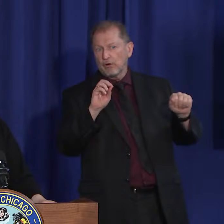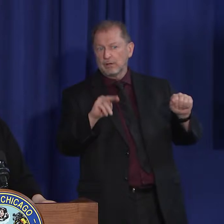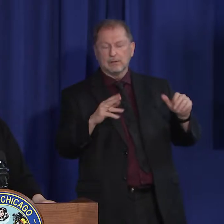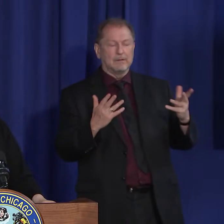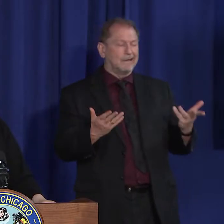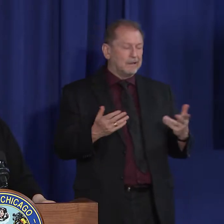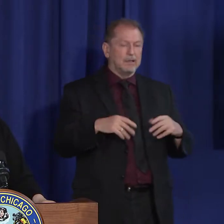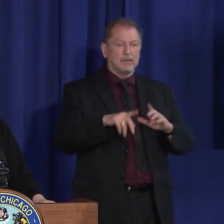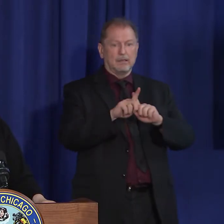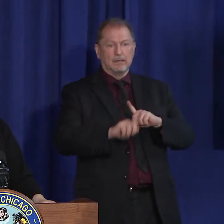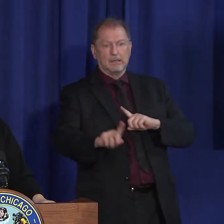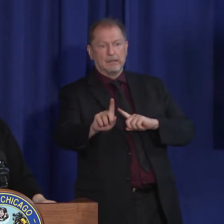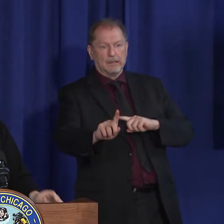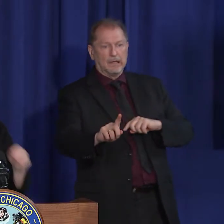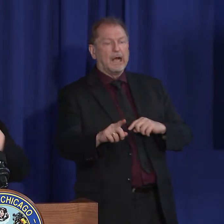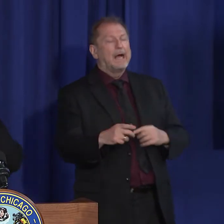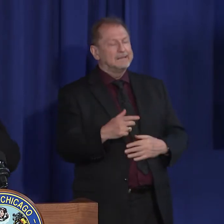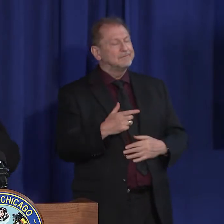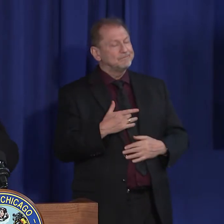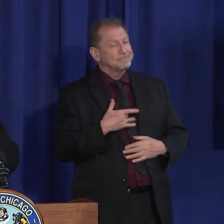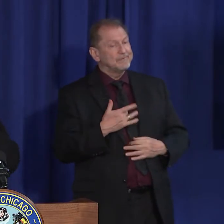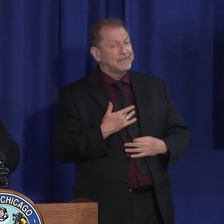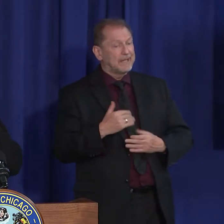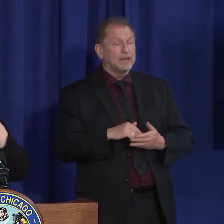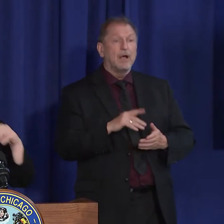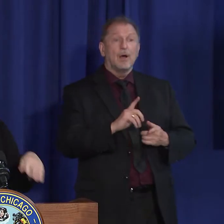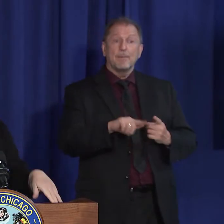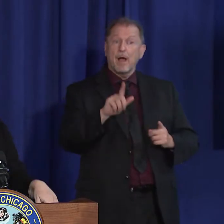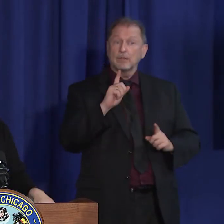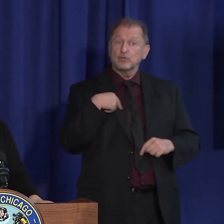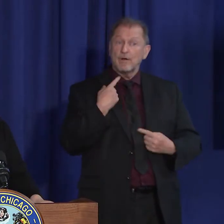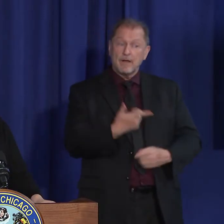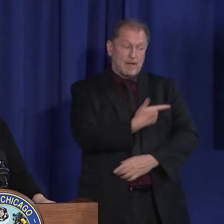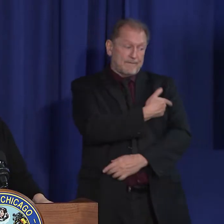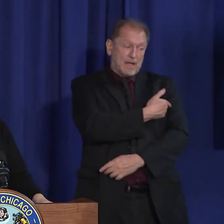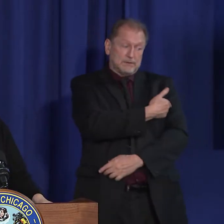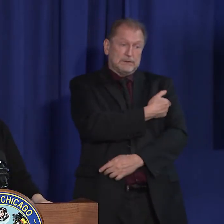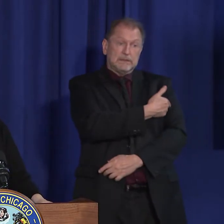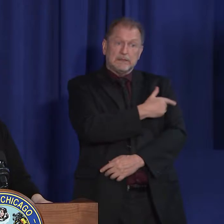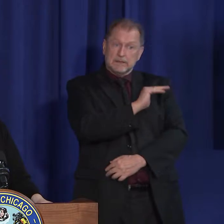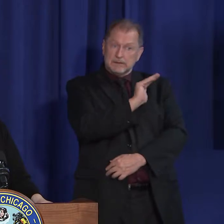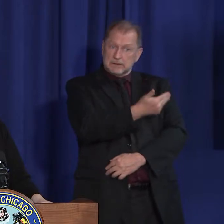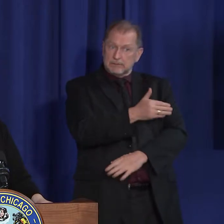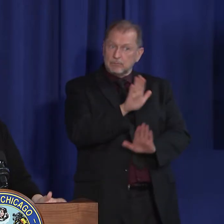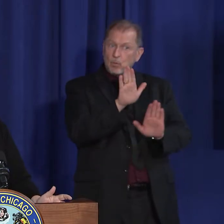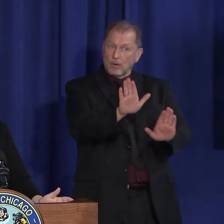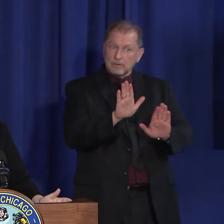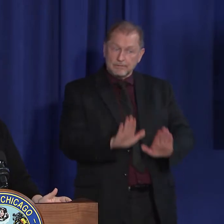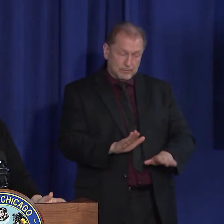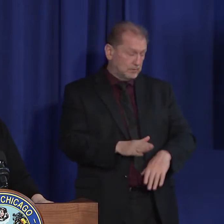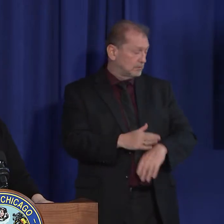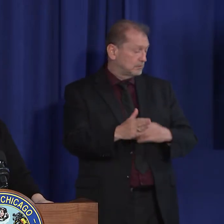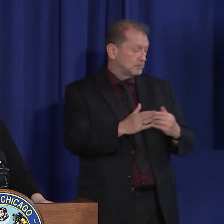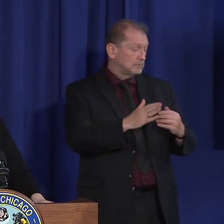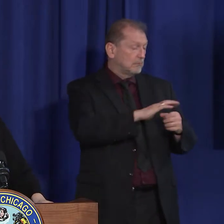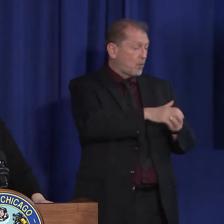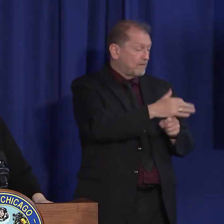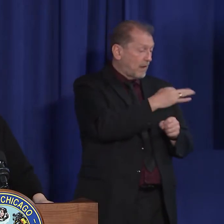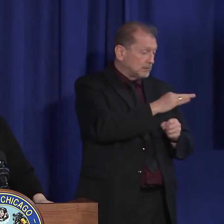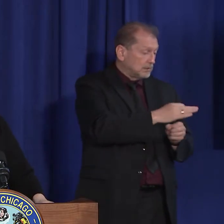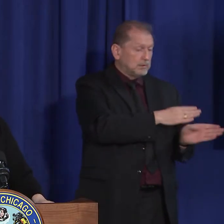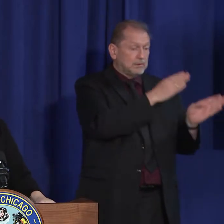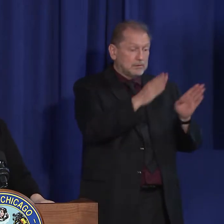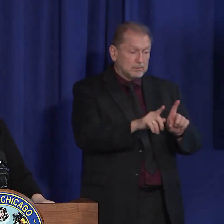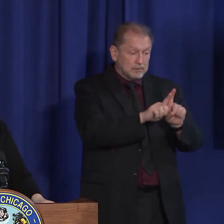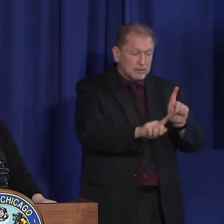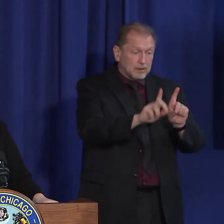to see another variant. The vaccines look great, and there's some new science out suggesting that they remain protective. I don't think we're going to be doing a 4th